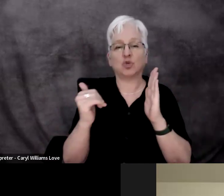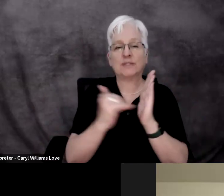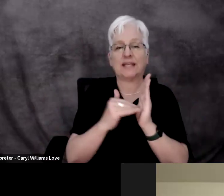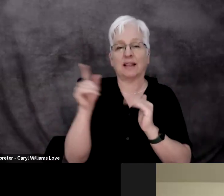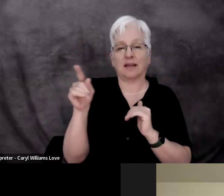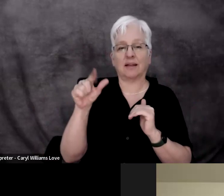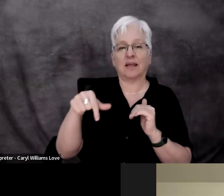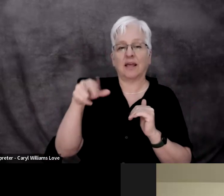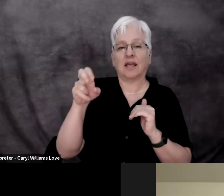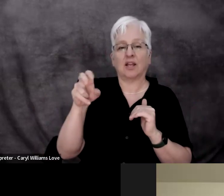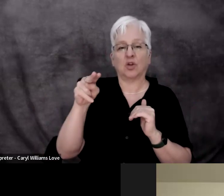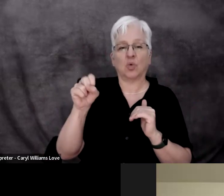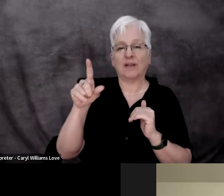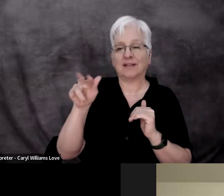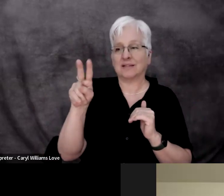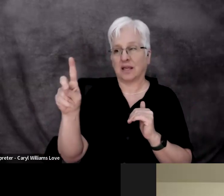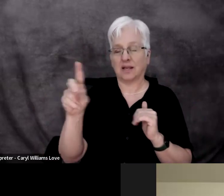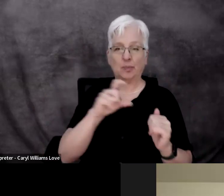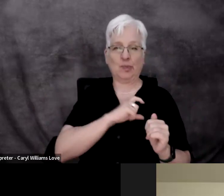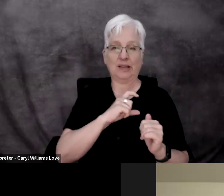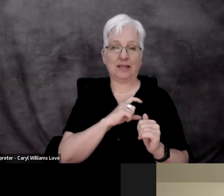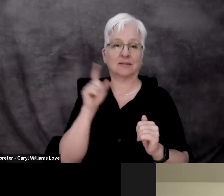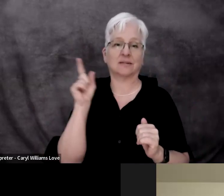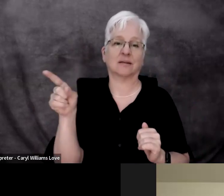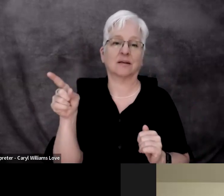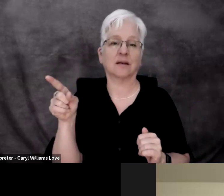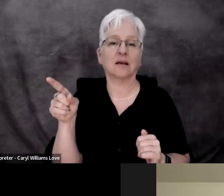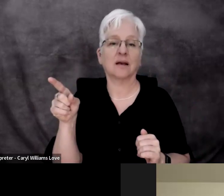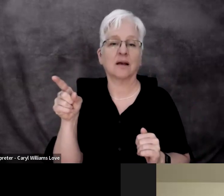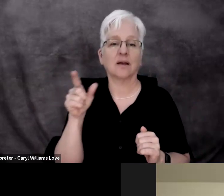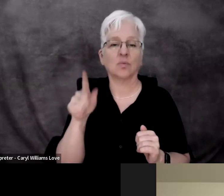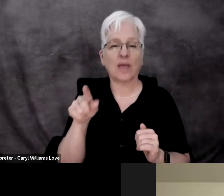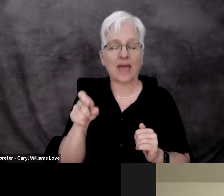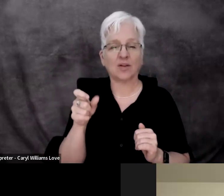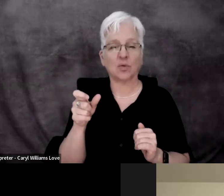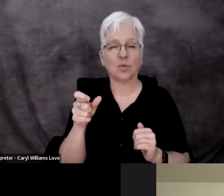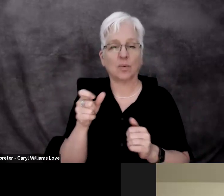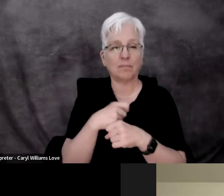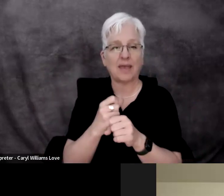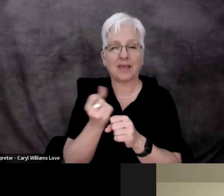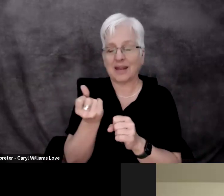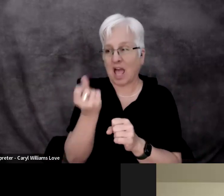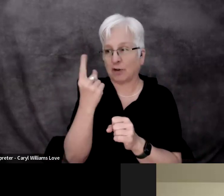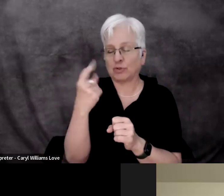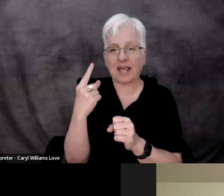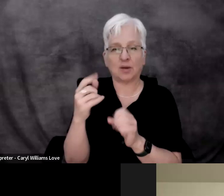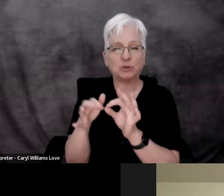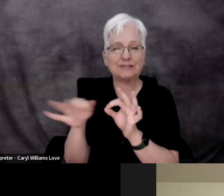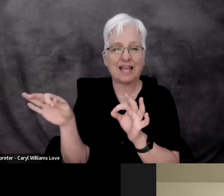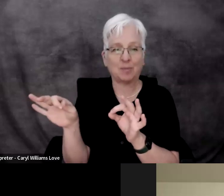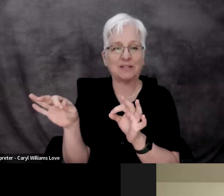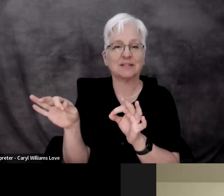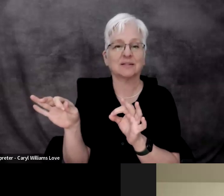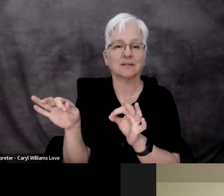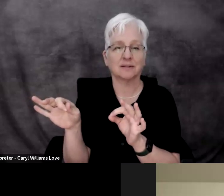that where it could be a lot of information diluted into understandable segments in a few